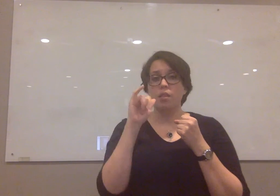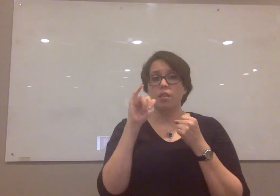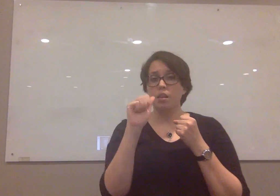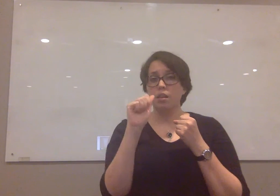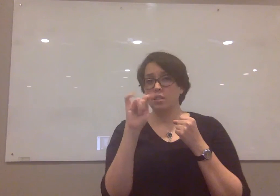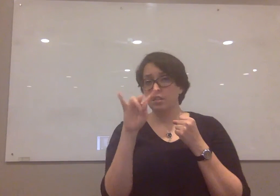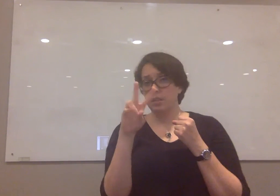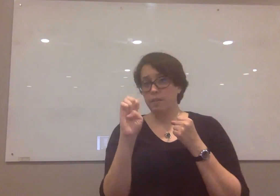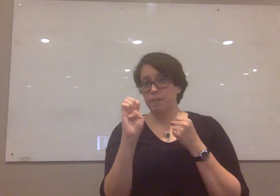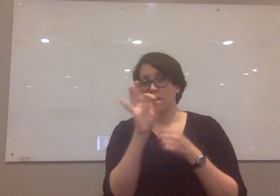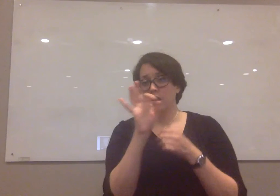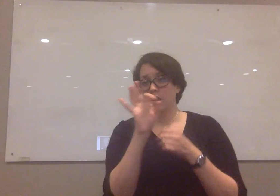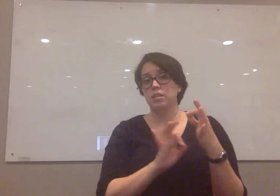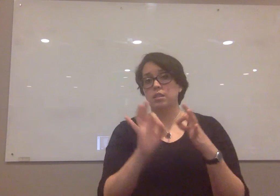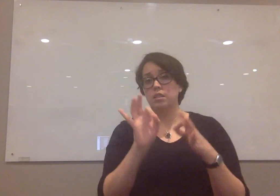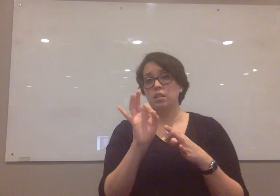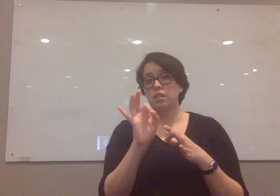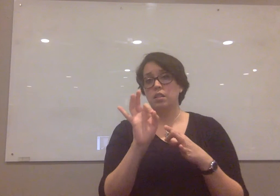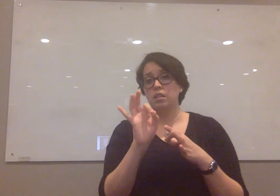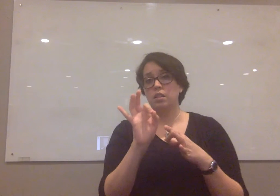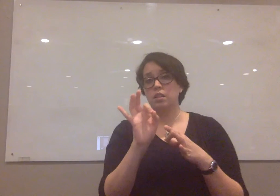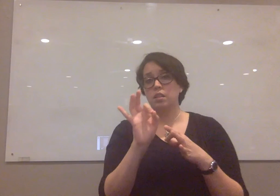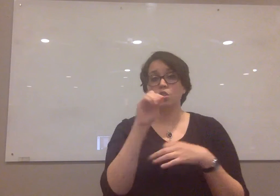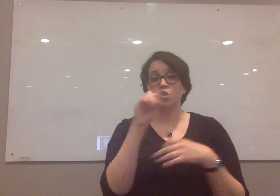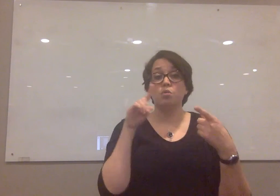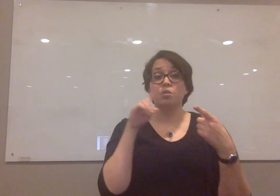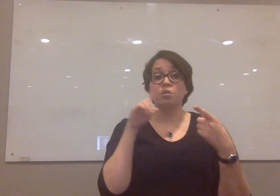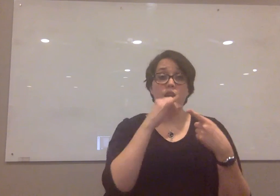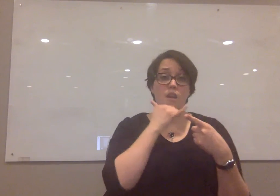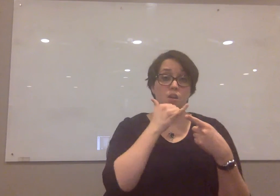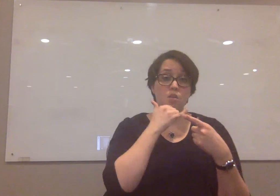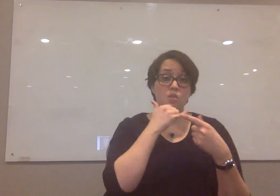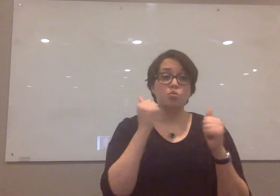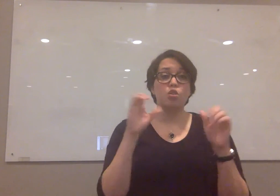it being like do until error, it's try to do these all in parallel.